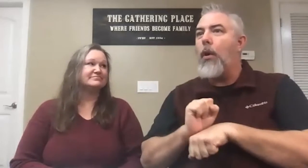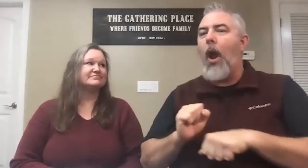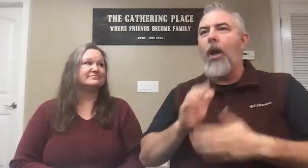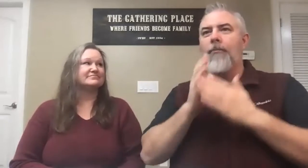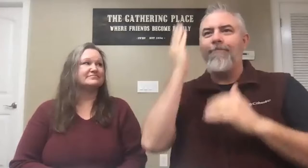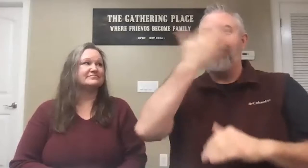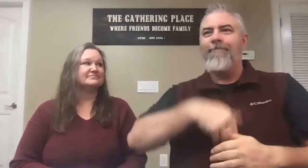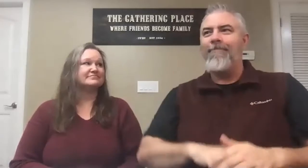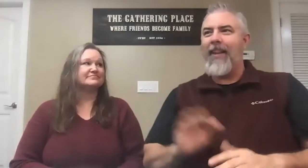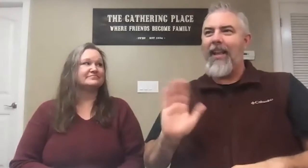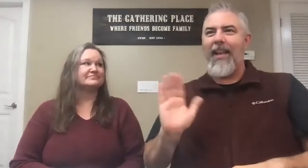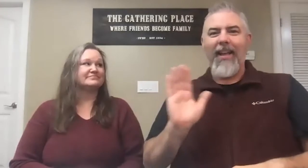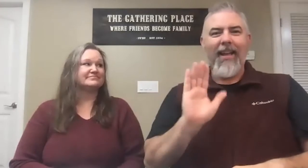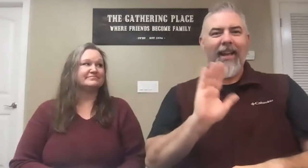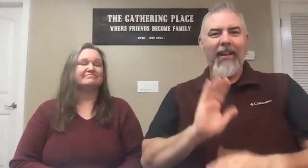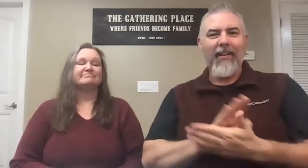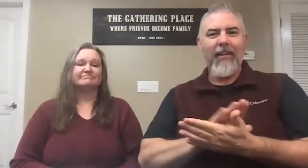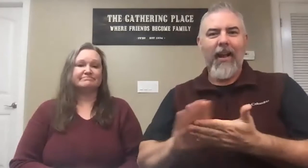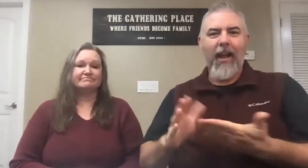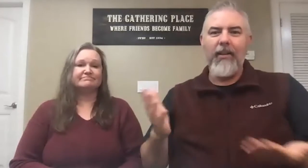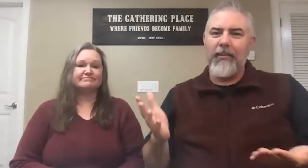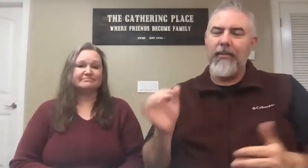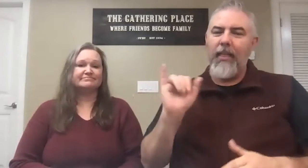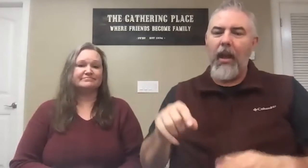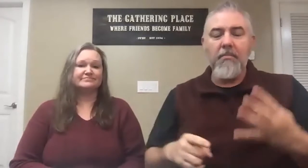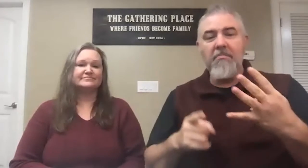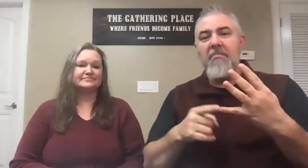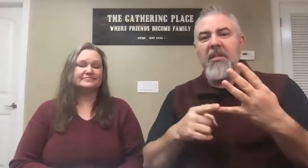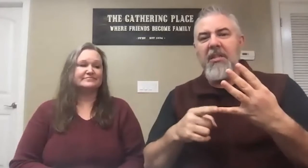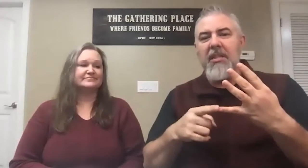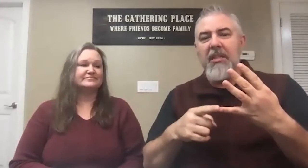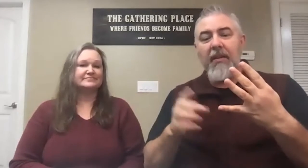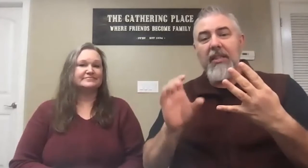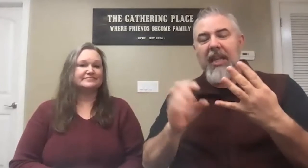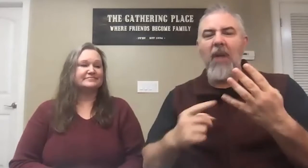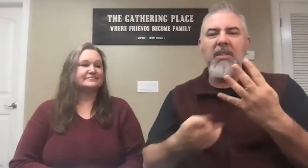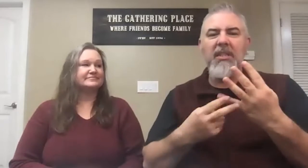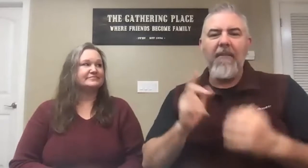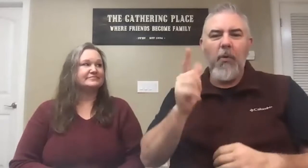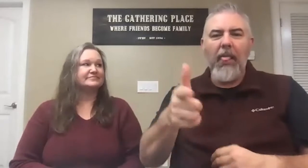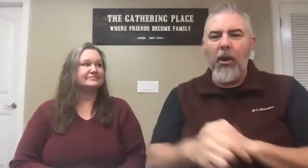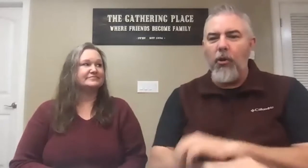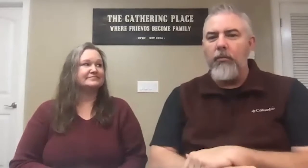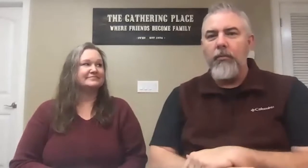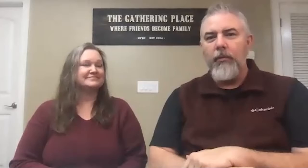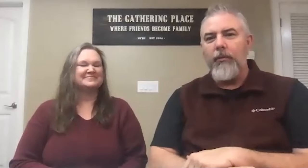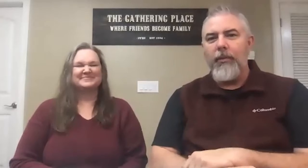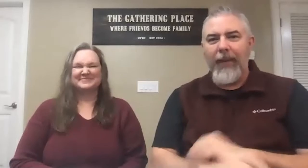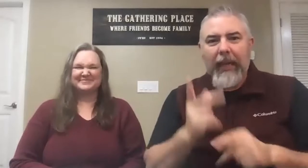community, church and work, they put on this facade and act nice. And the fourth C, I'll save for